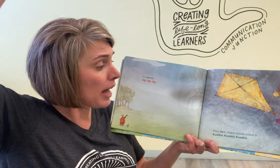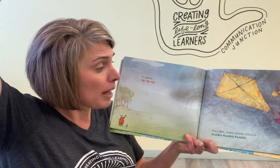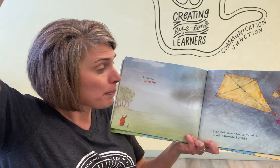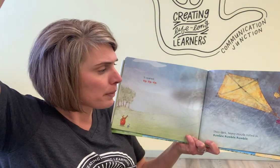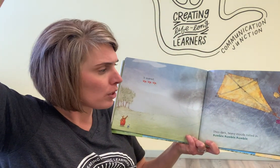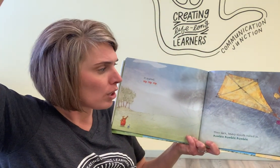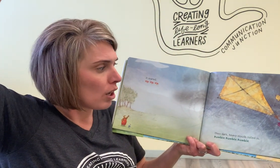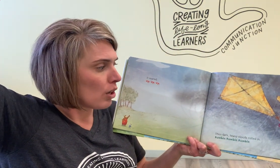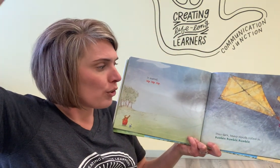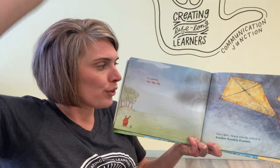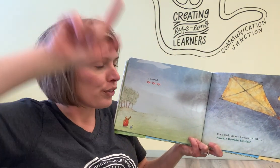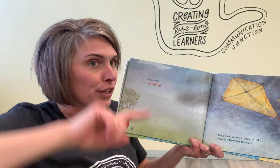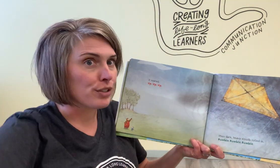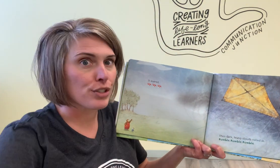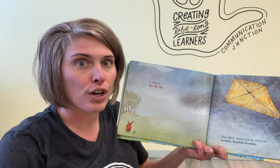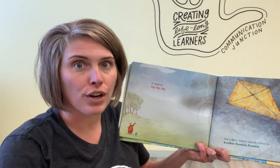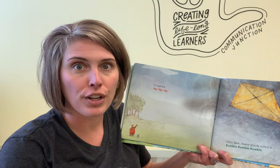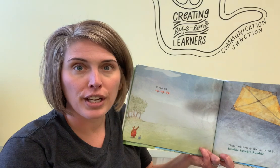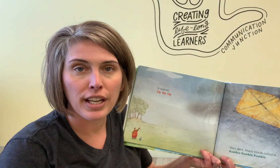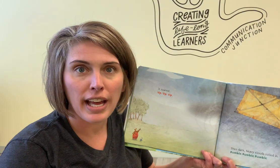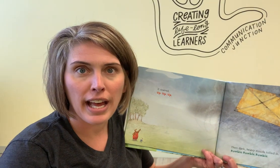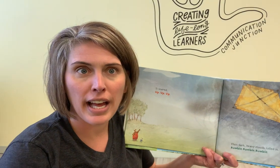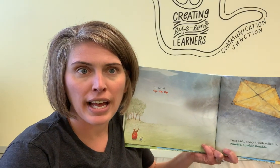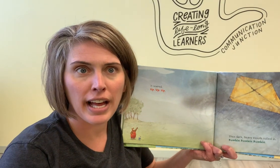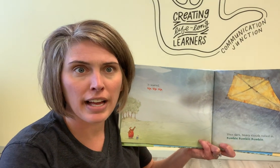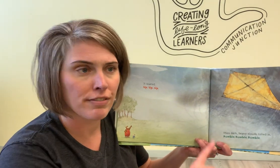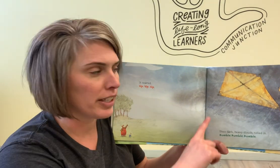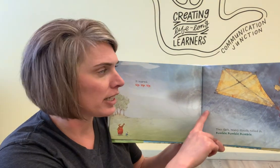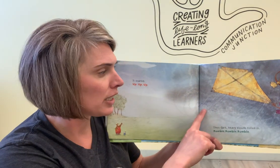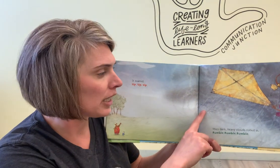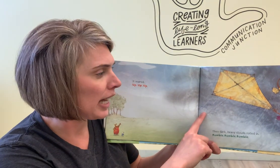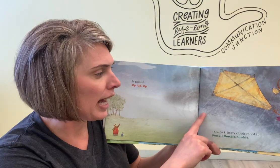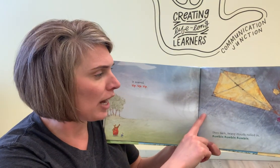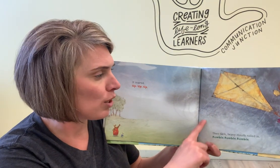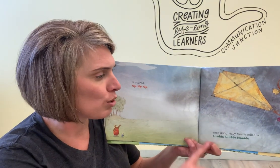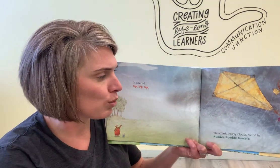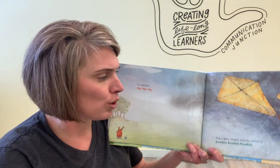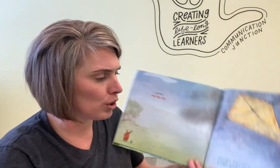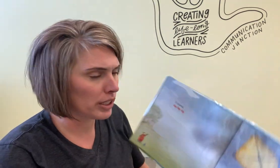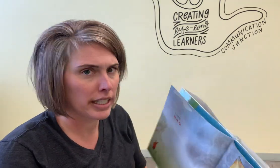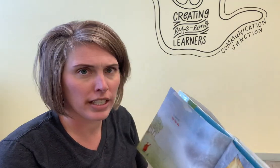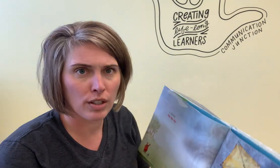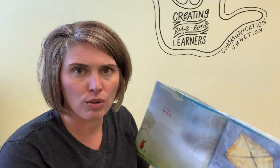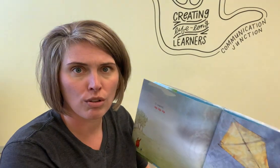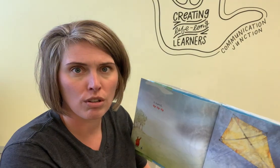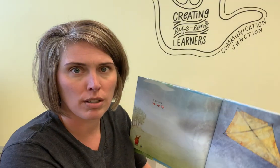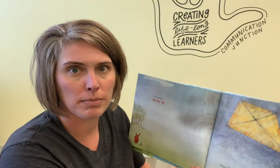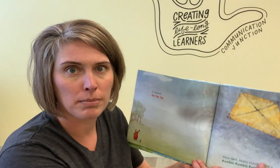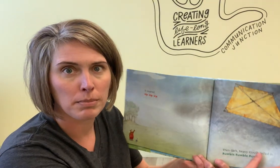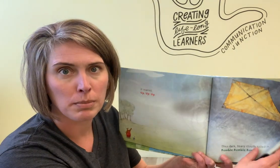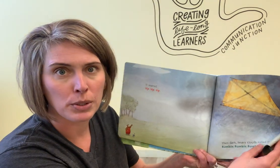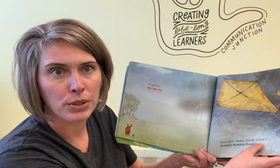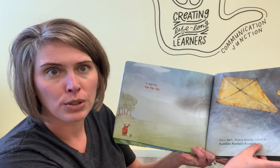up. Then dark, heavy clouds rolled in.